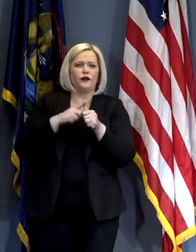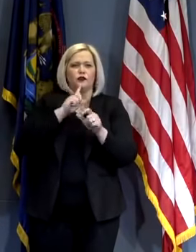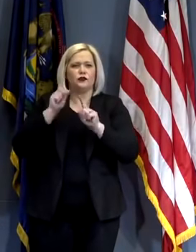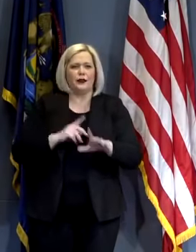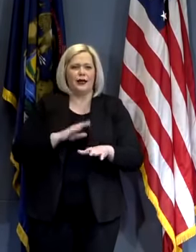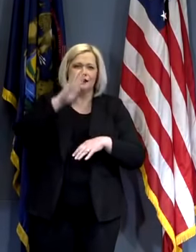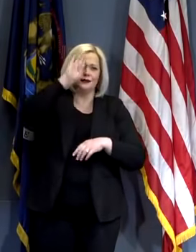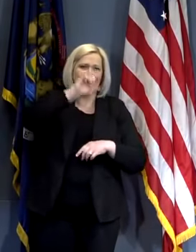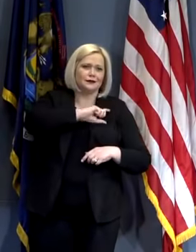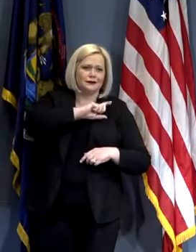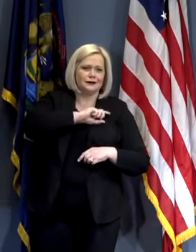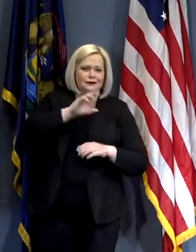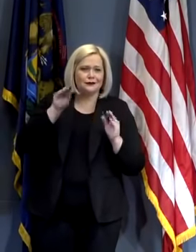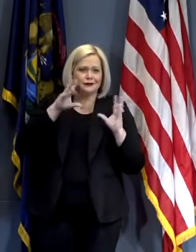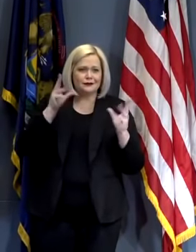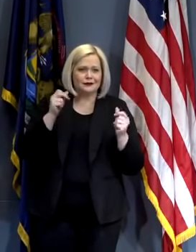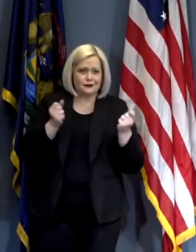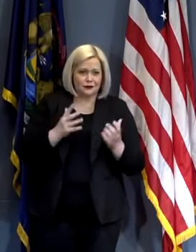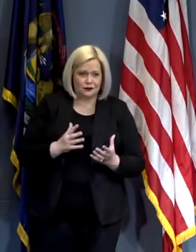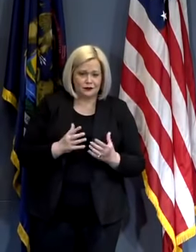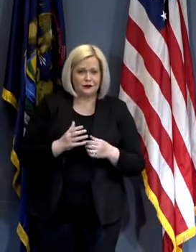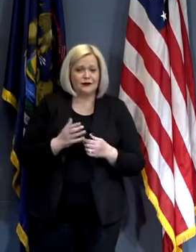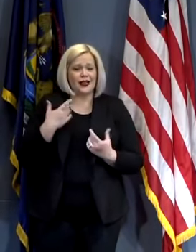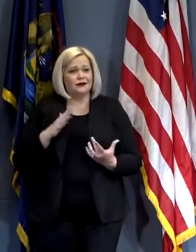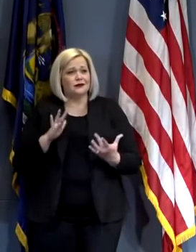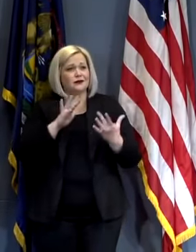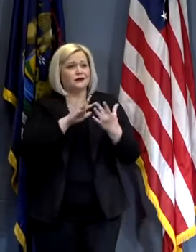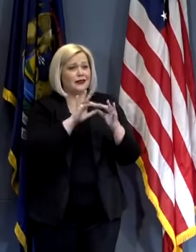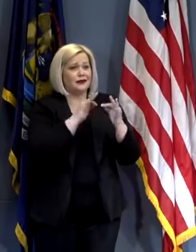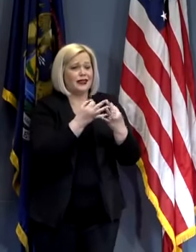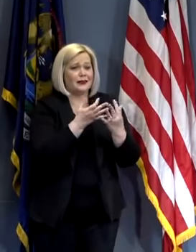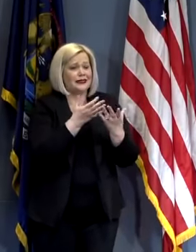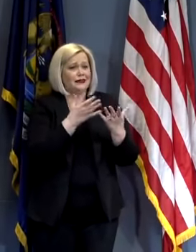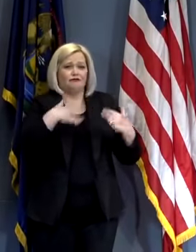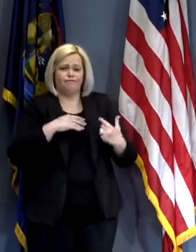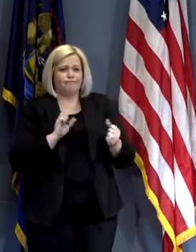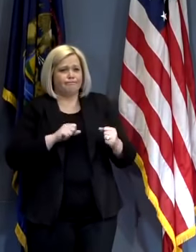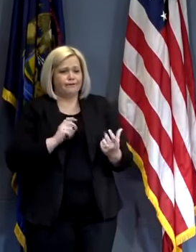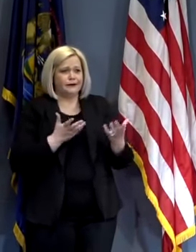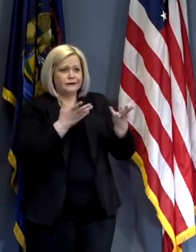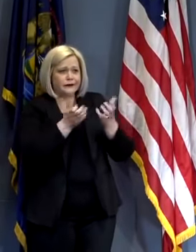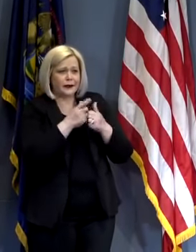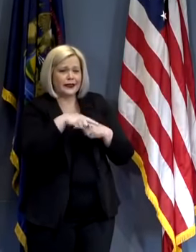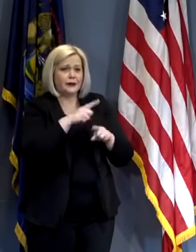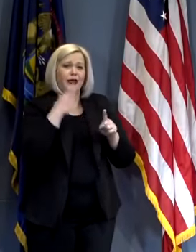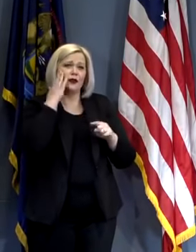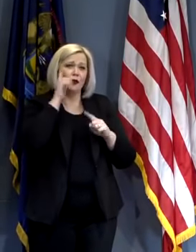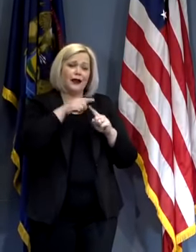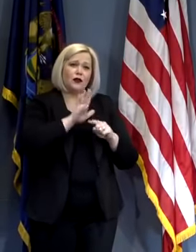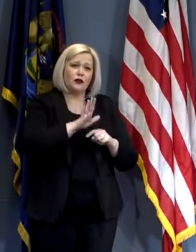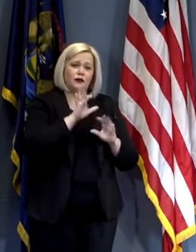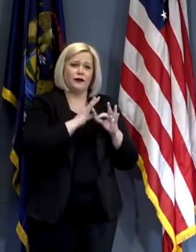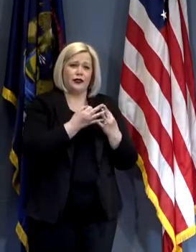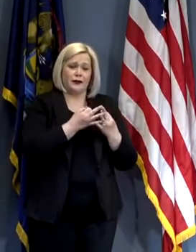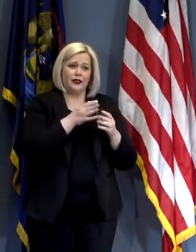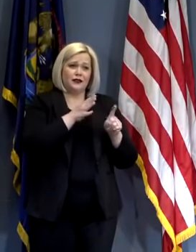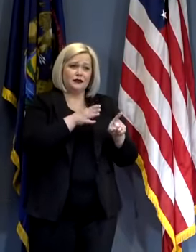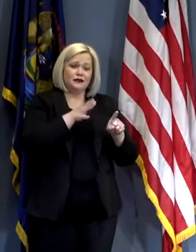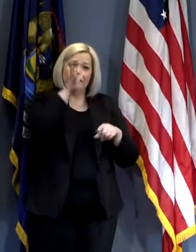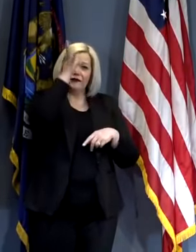I've reached out to the family and we've not connected yet, but I do know about the family, father who has